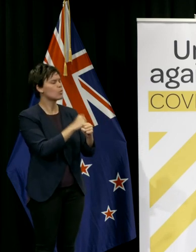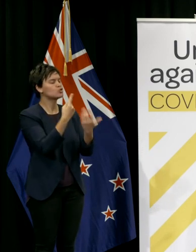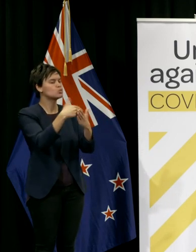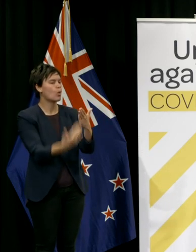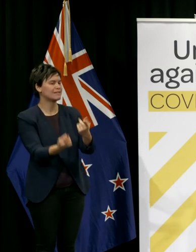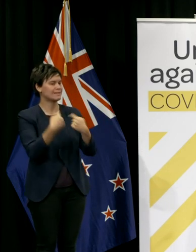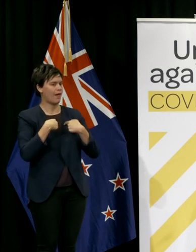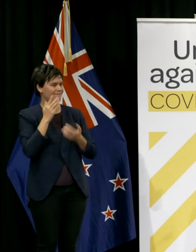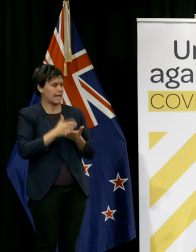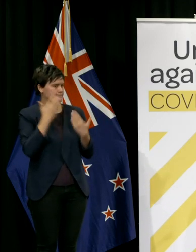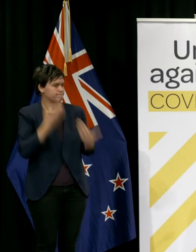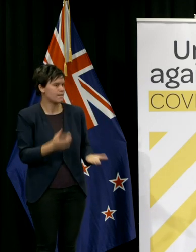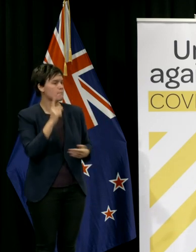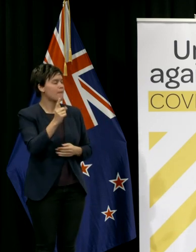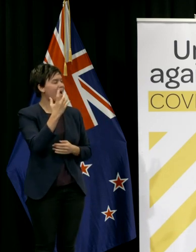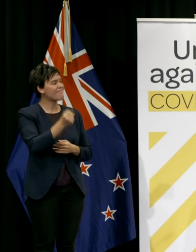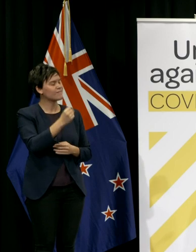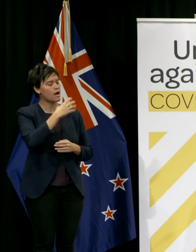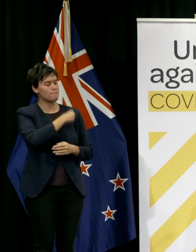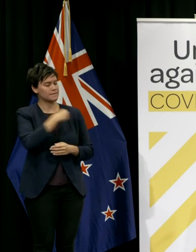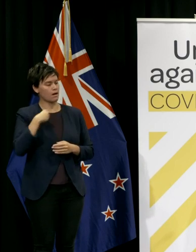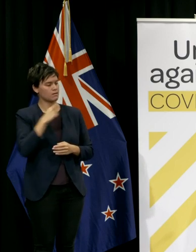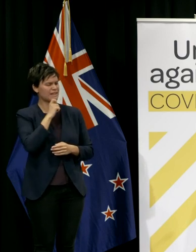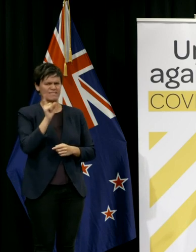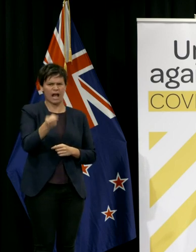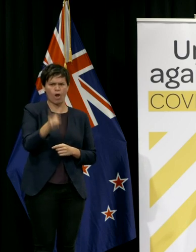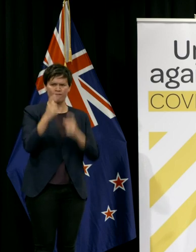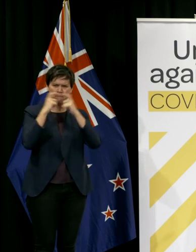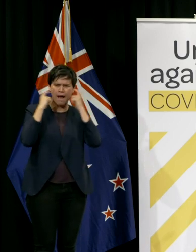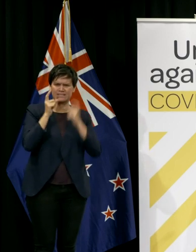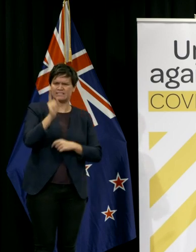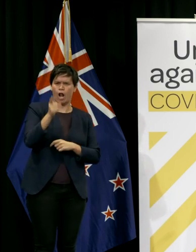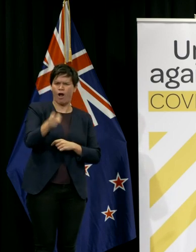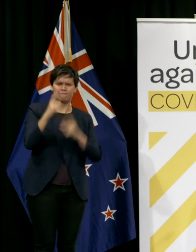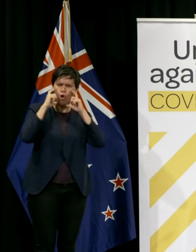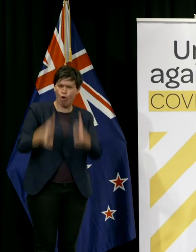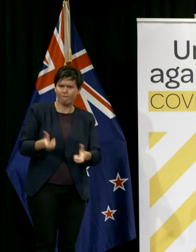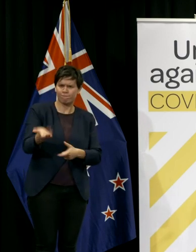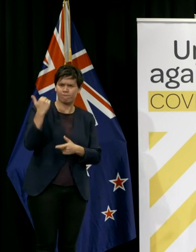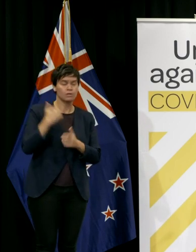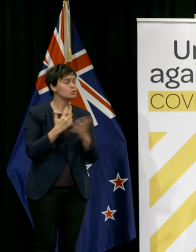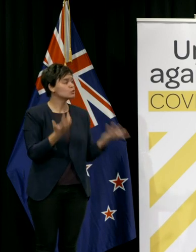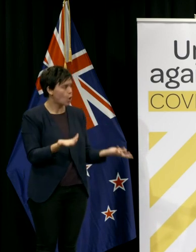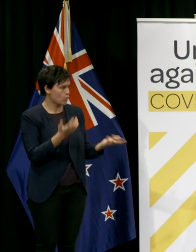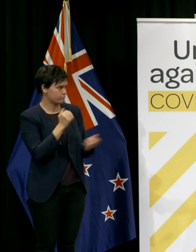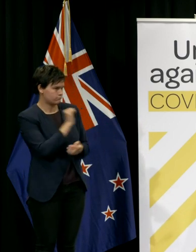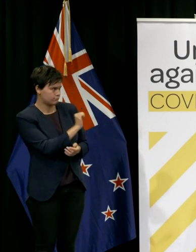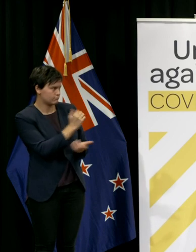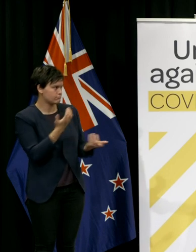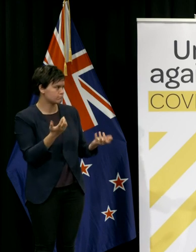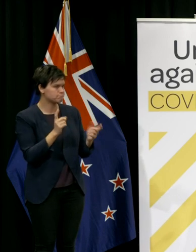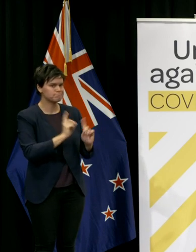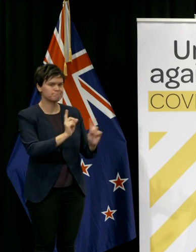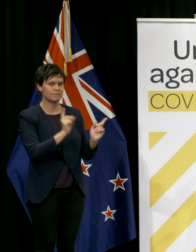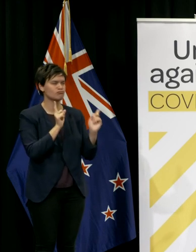a medical professional was told off for wearing a mask. I mean, is that something by their employer in the medical facility? I mean, is that